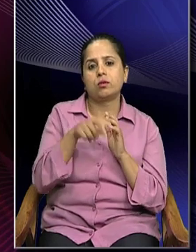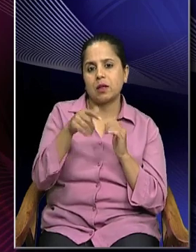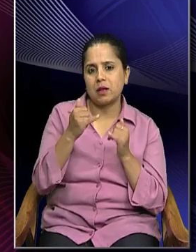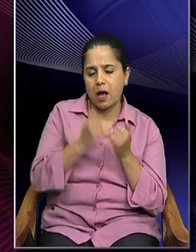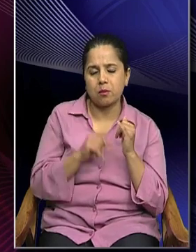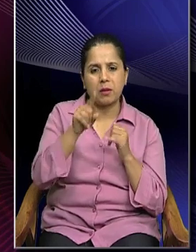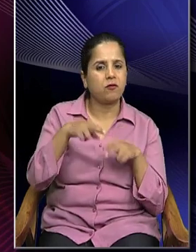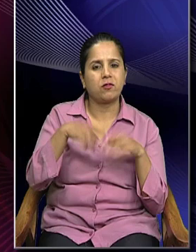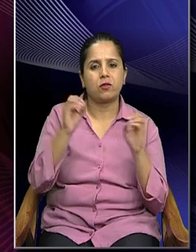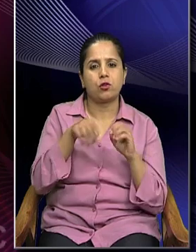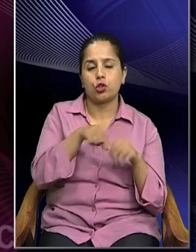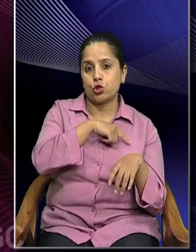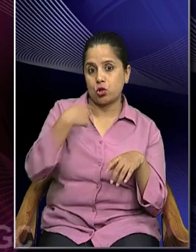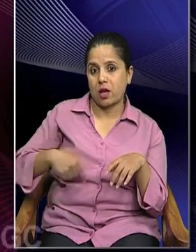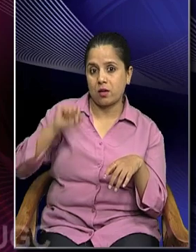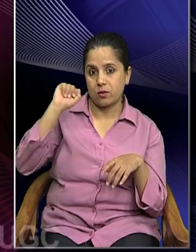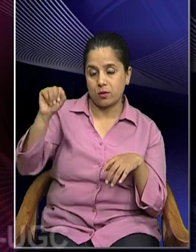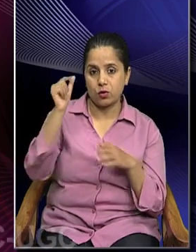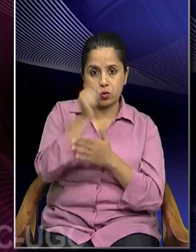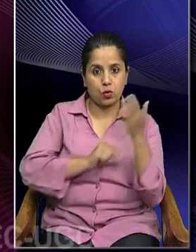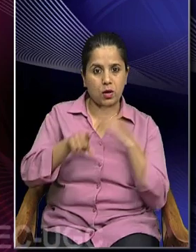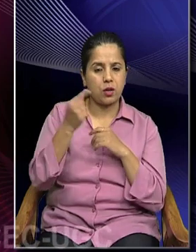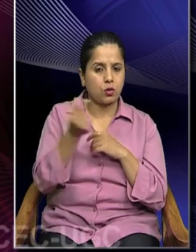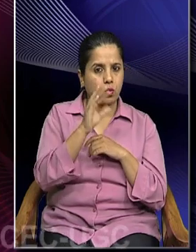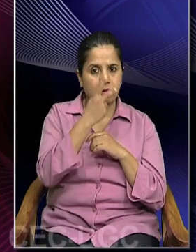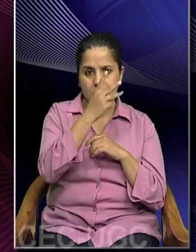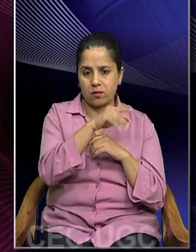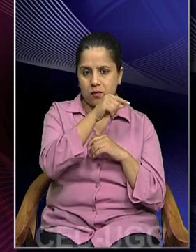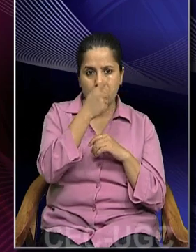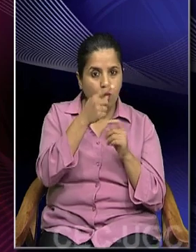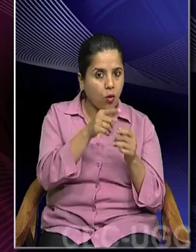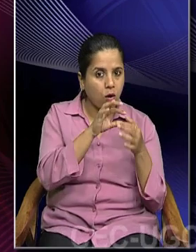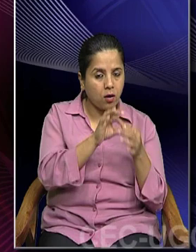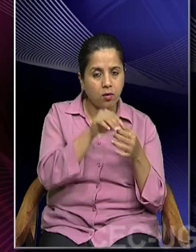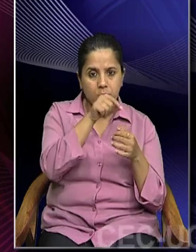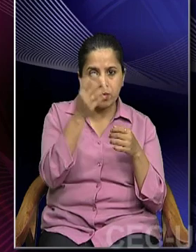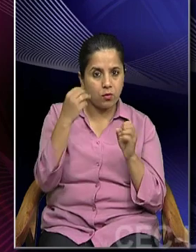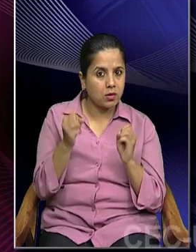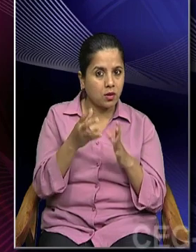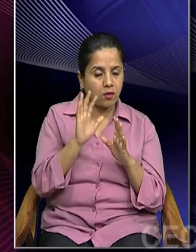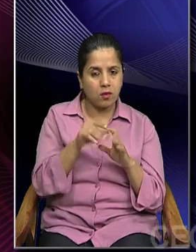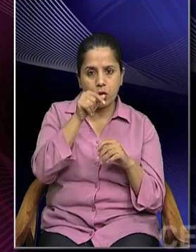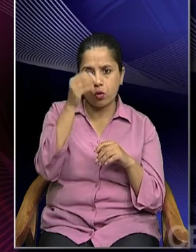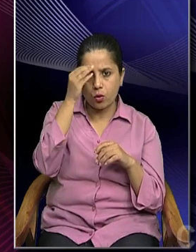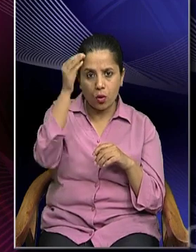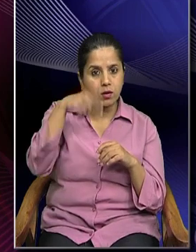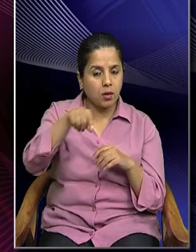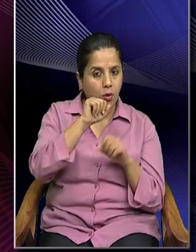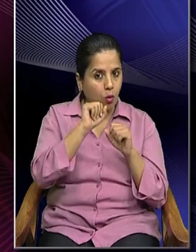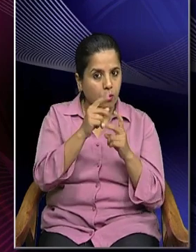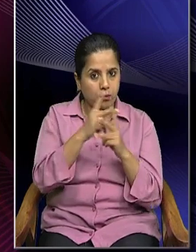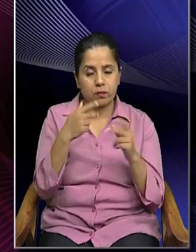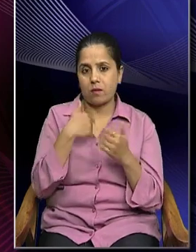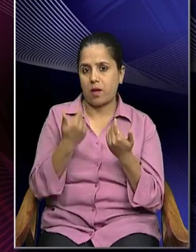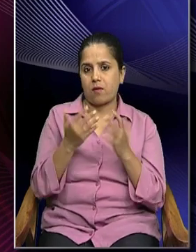Peking University, China, they use the simulation assessment, collaborative assessment and the concept mapping. So,